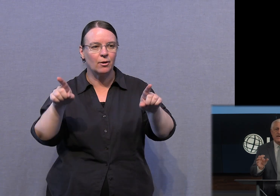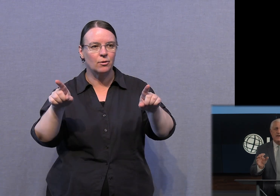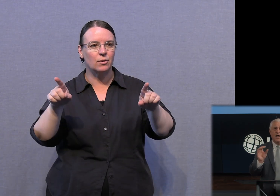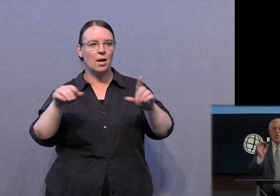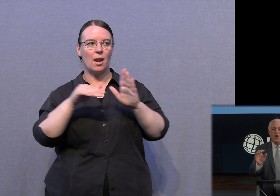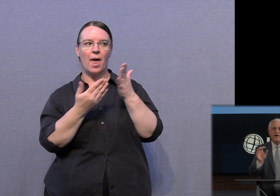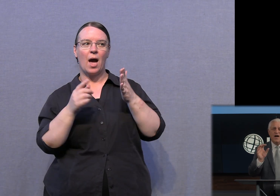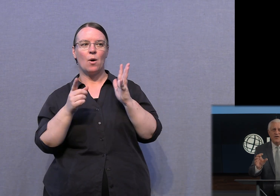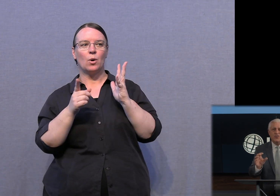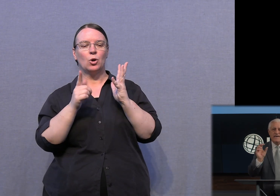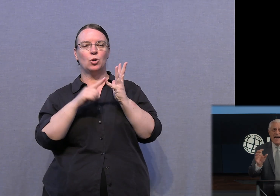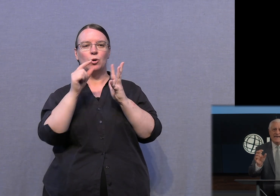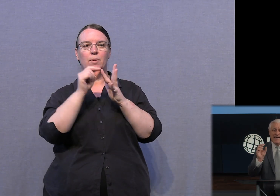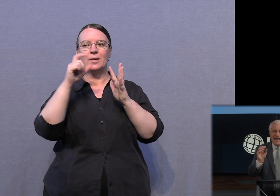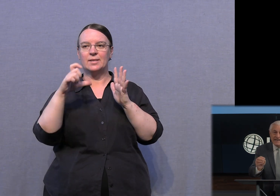now in